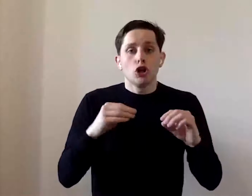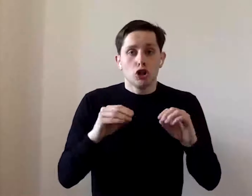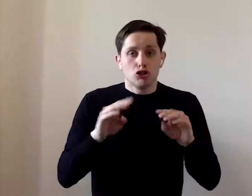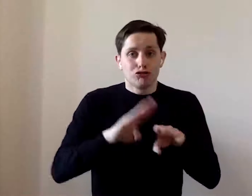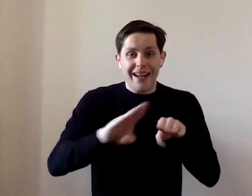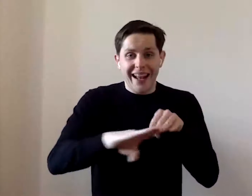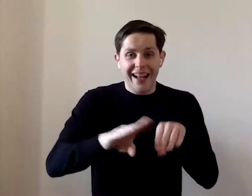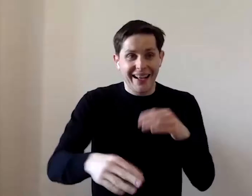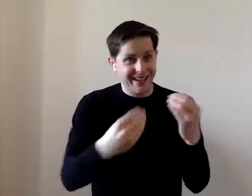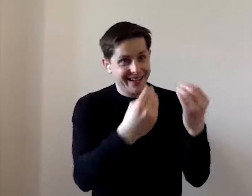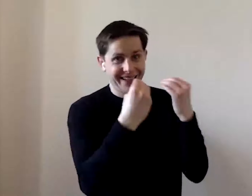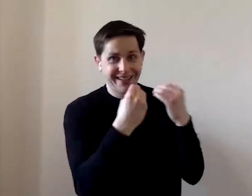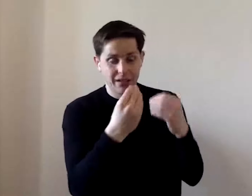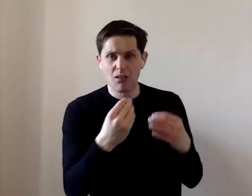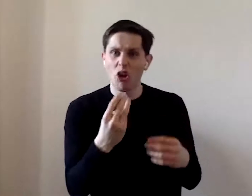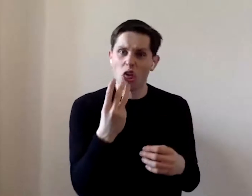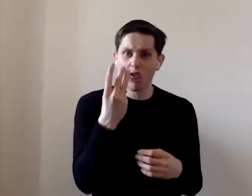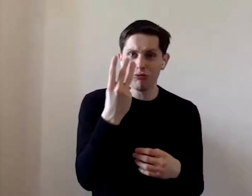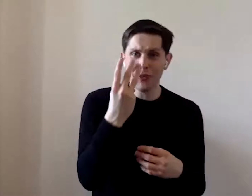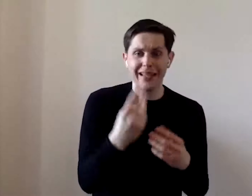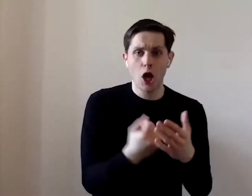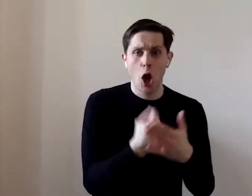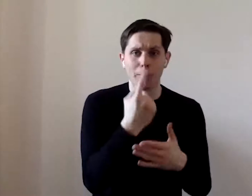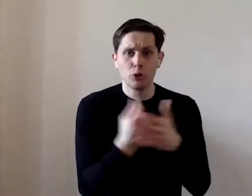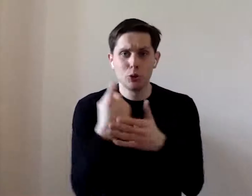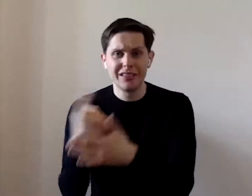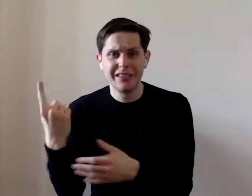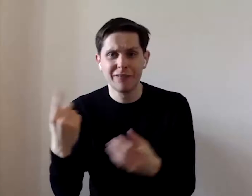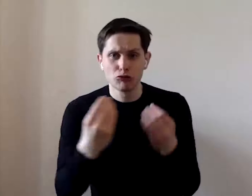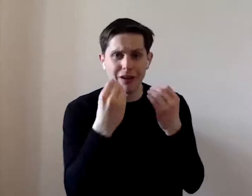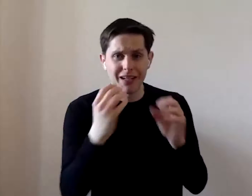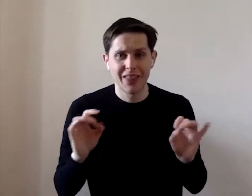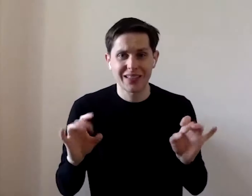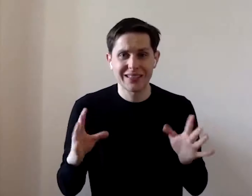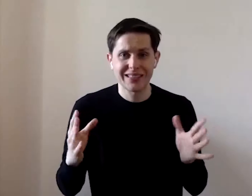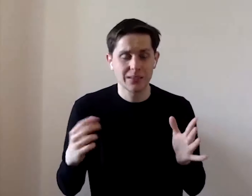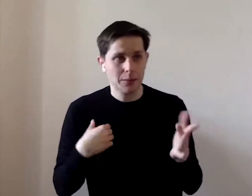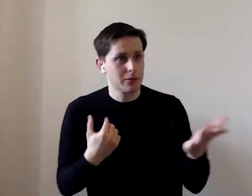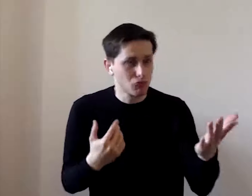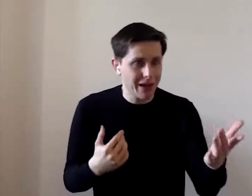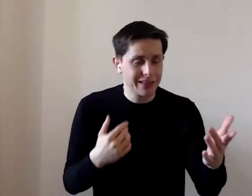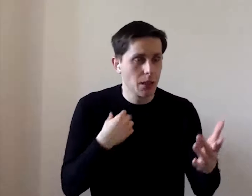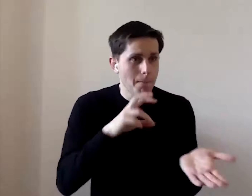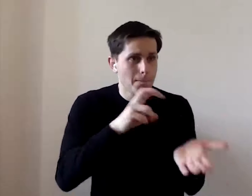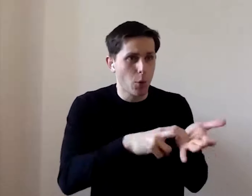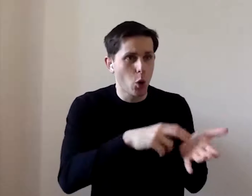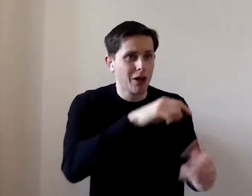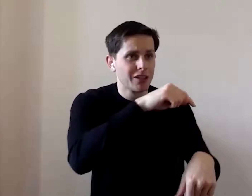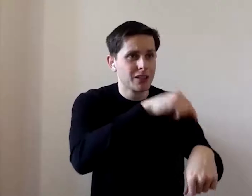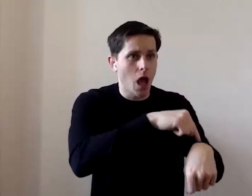to the equipment that was used at my university. So I'd need to, for instance, book a time